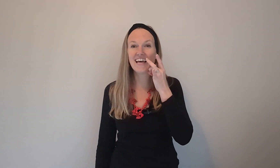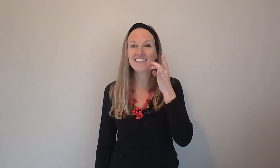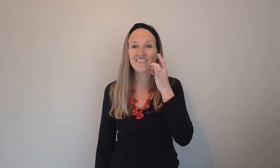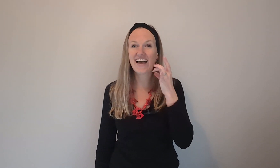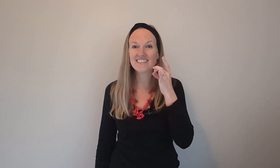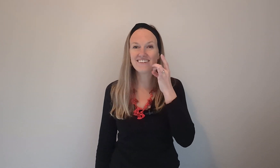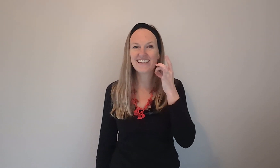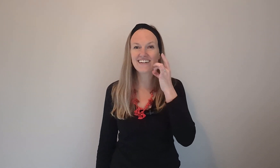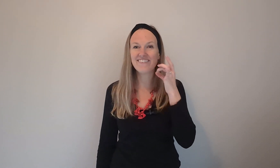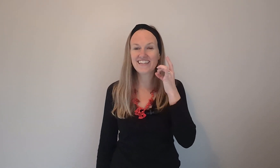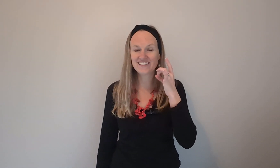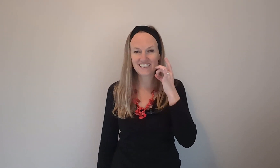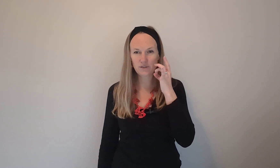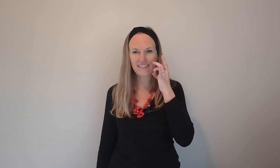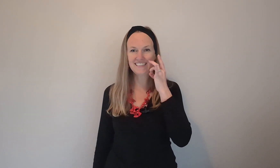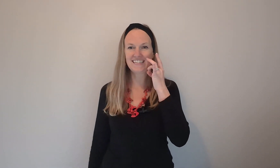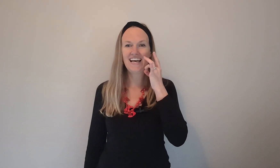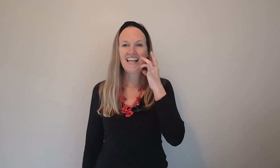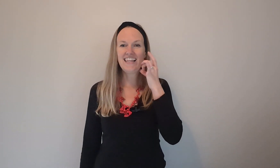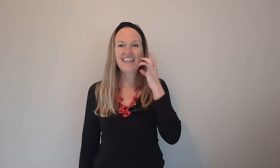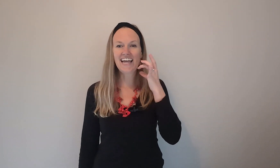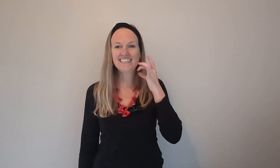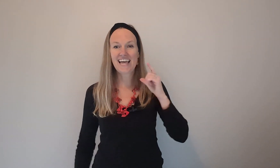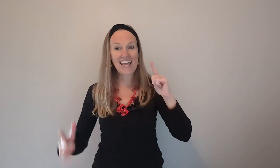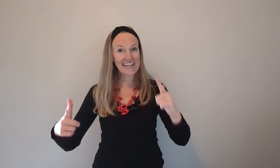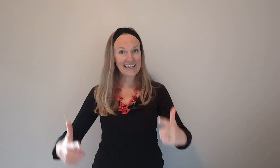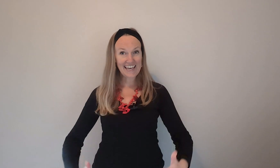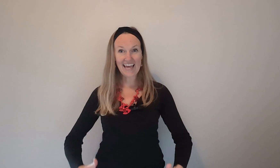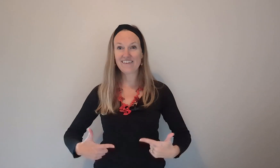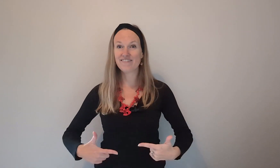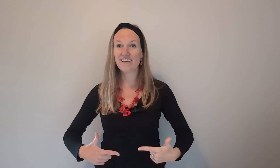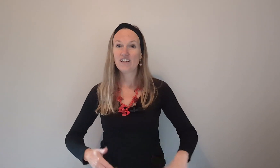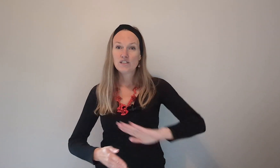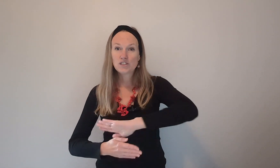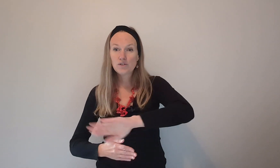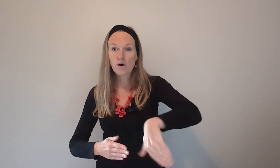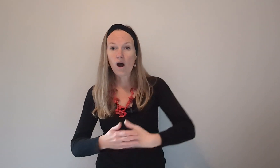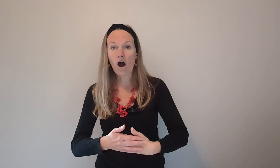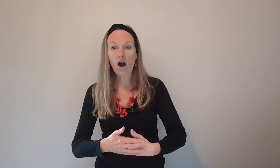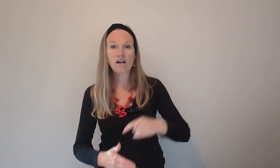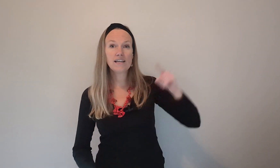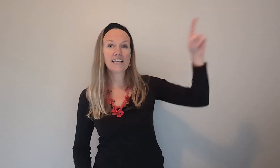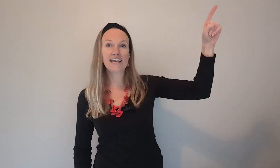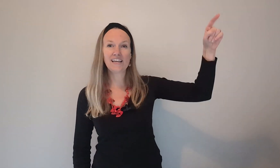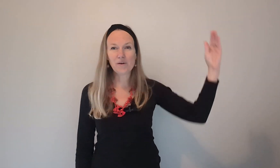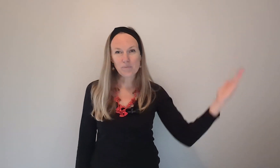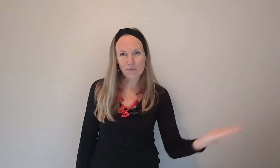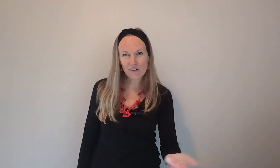light from last week? You kind of flick your chin twice. Light and life to all he